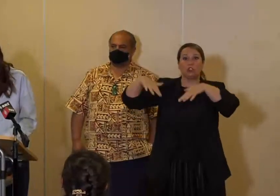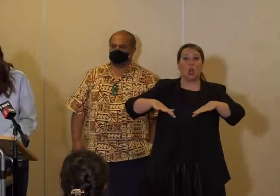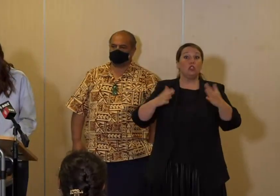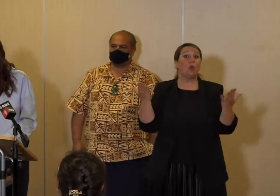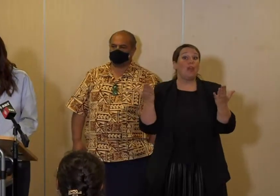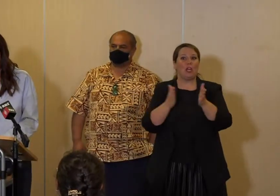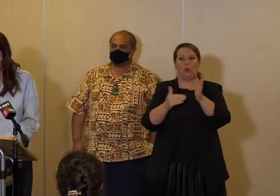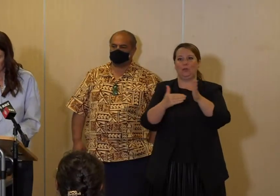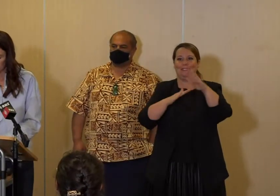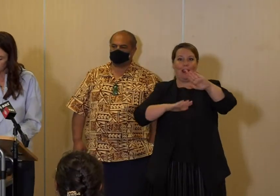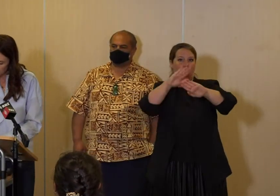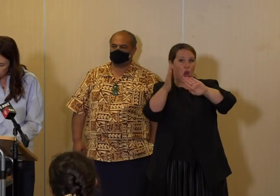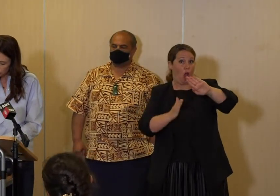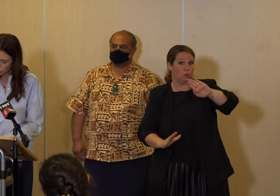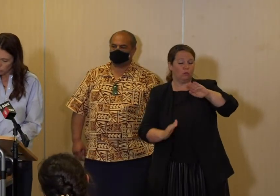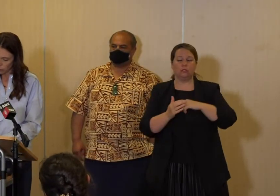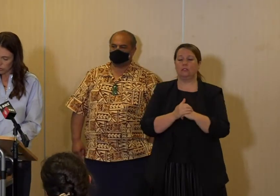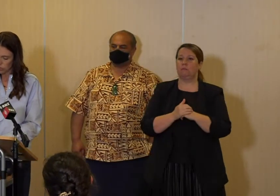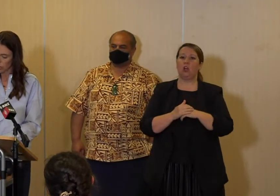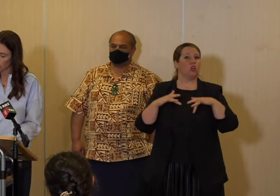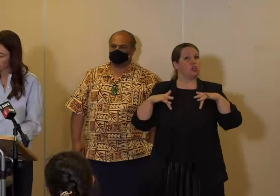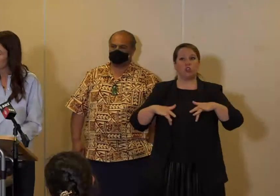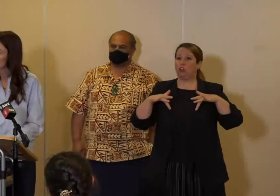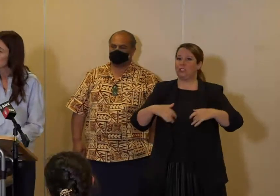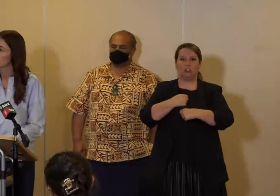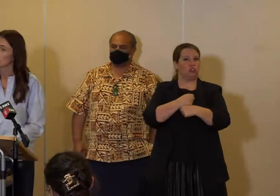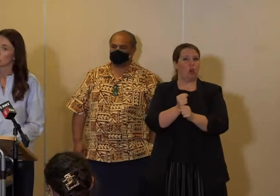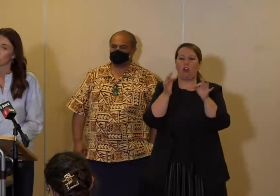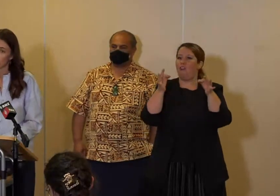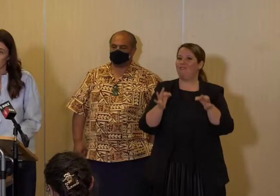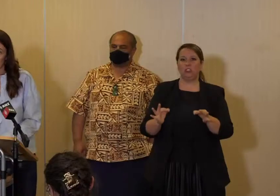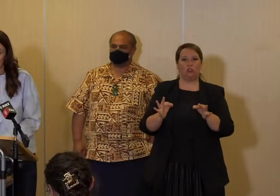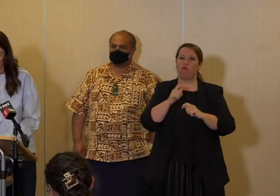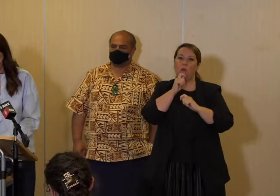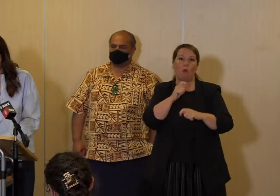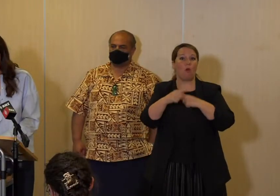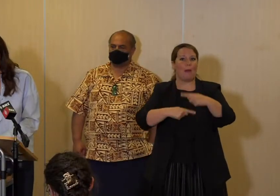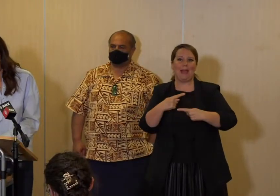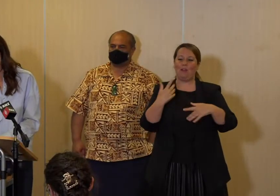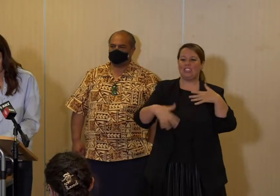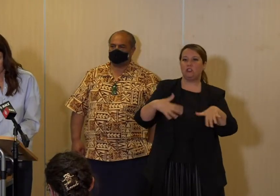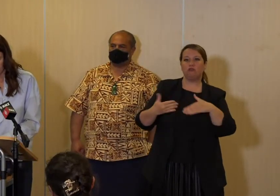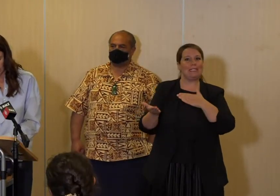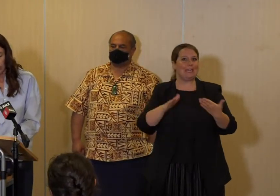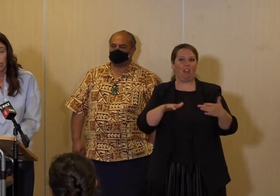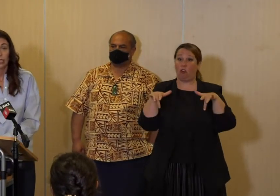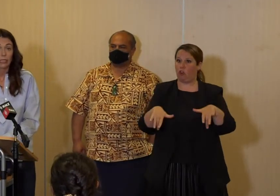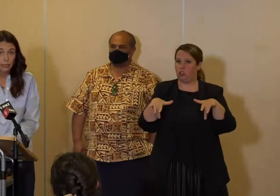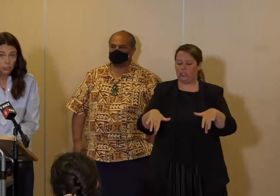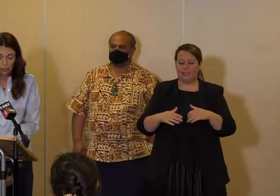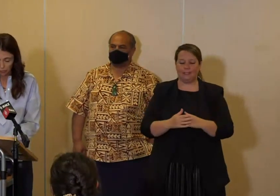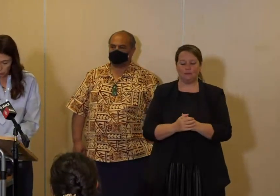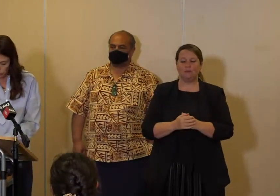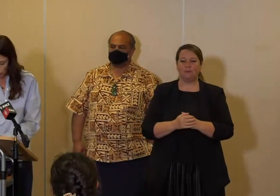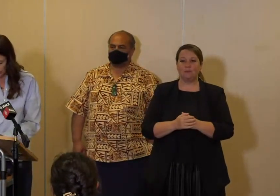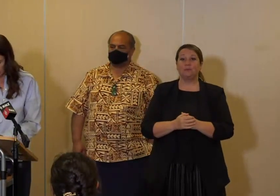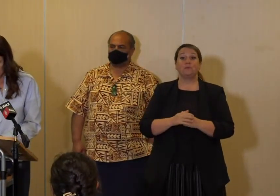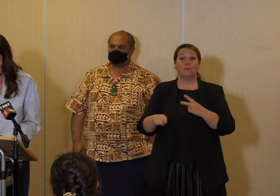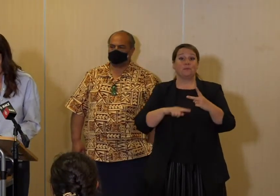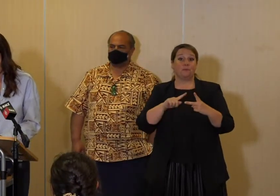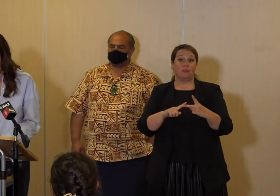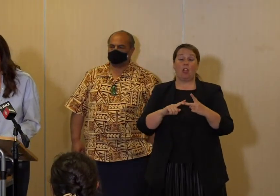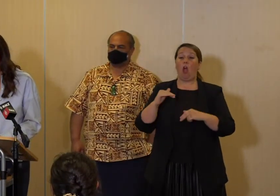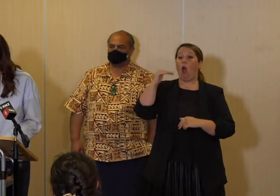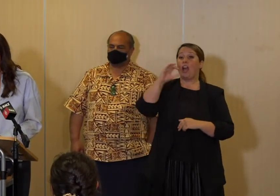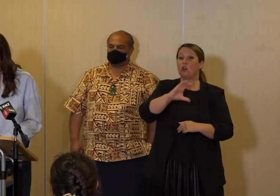As yet, there are no official reports of injuries or deaths in Tonga. In addition, all High